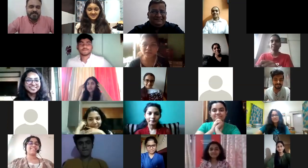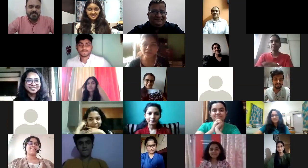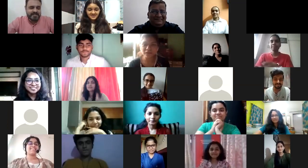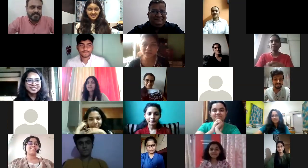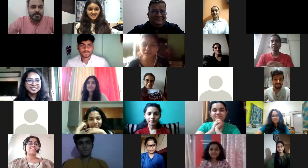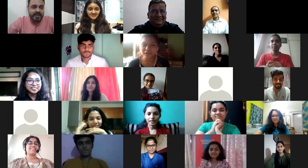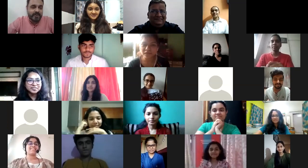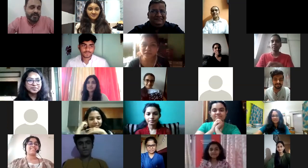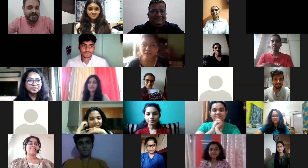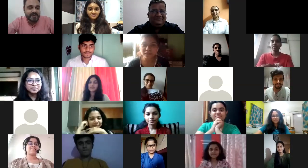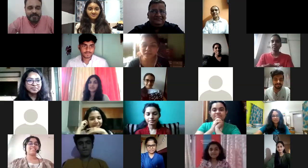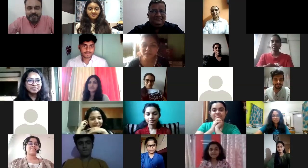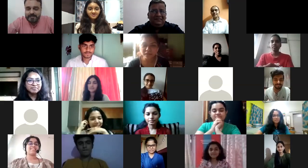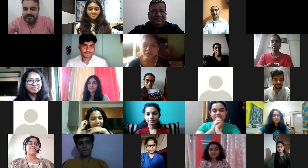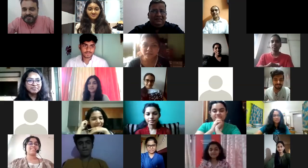Okay, should I call or you're going to come out yourself?